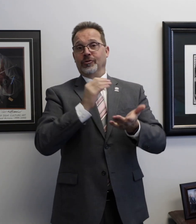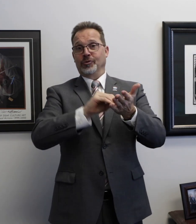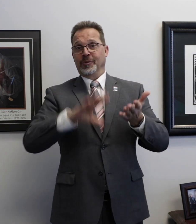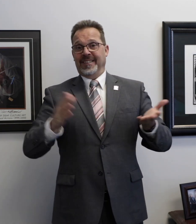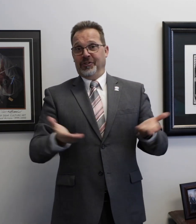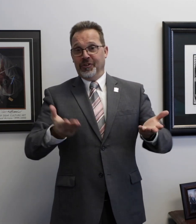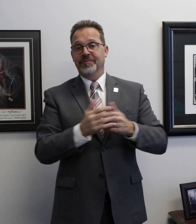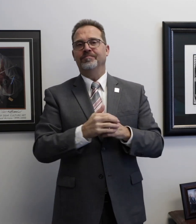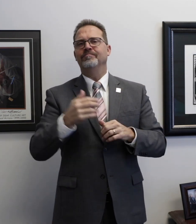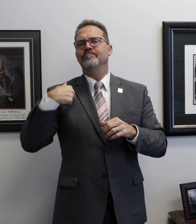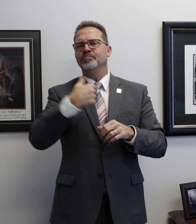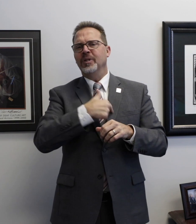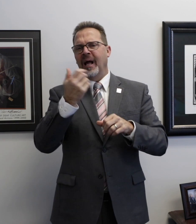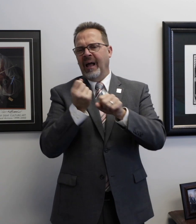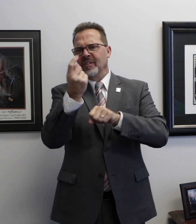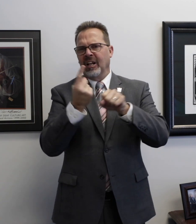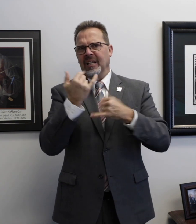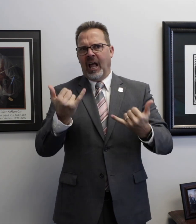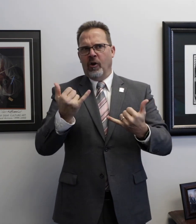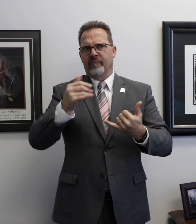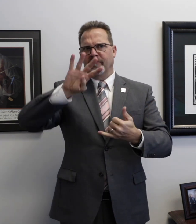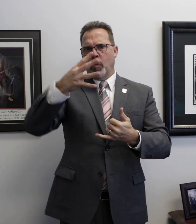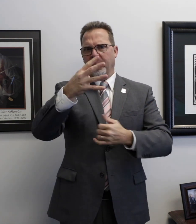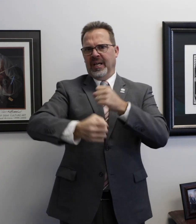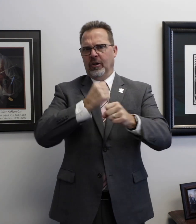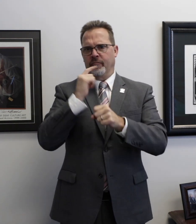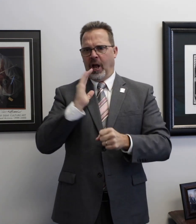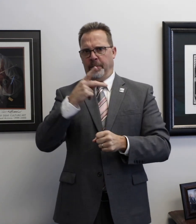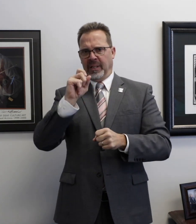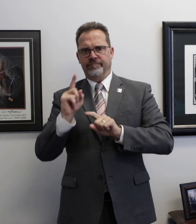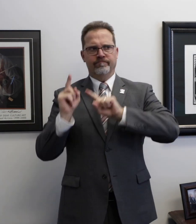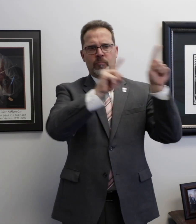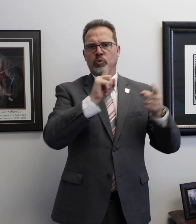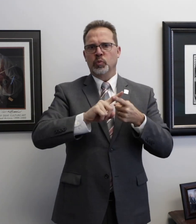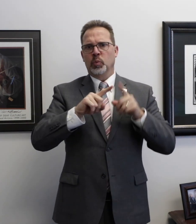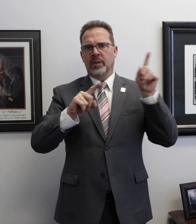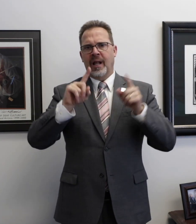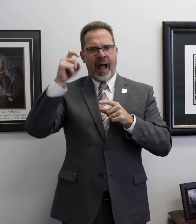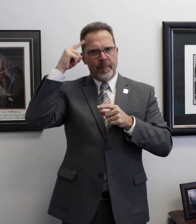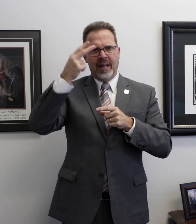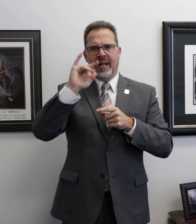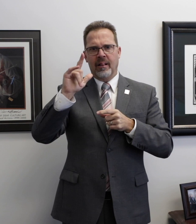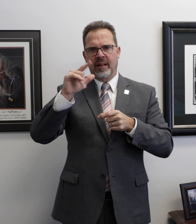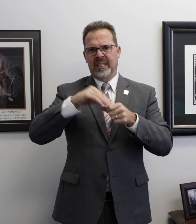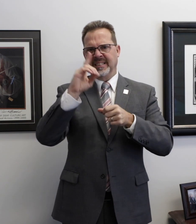Now moving on to some updates for our students. This year, for the 4th year in a row, we took a group of students to Capitol Hill